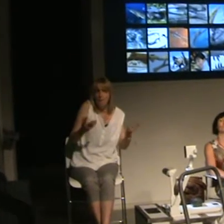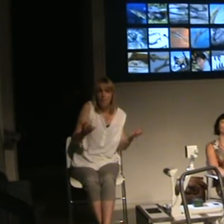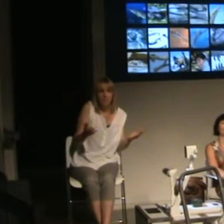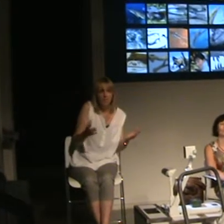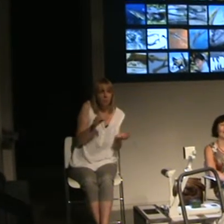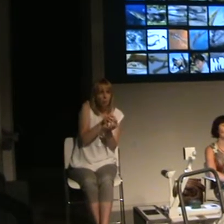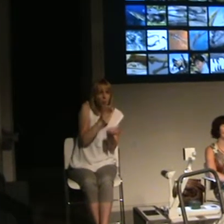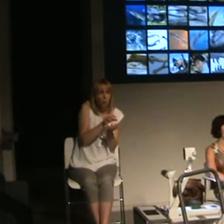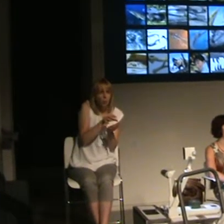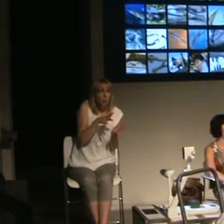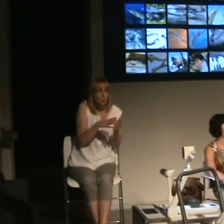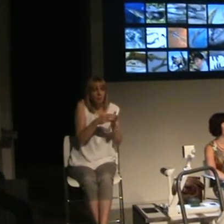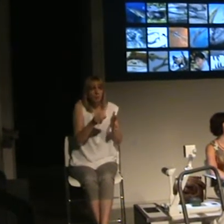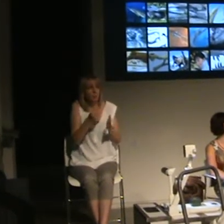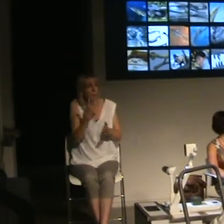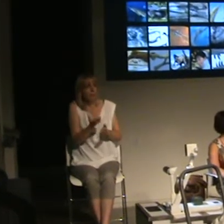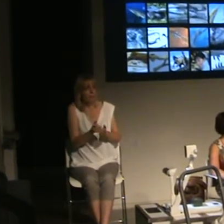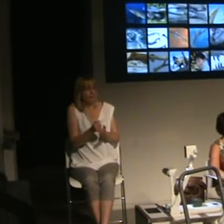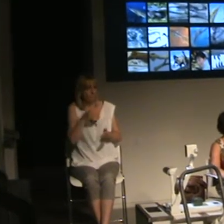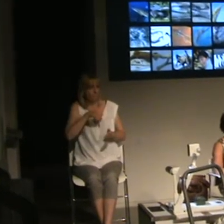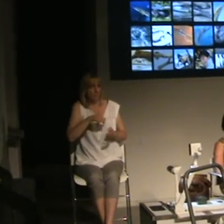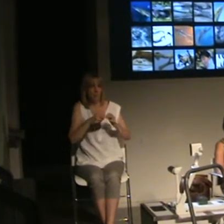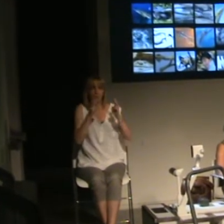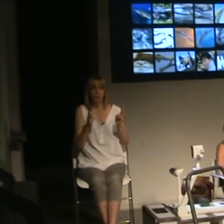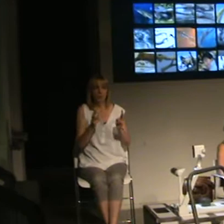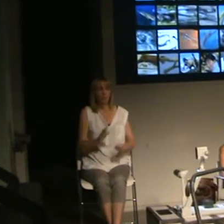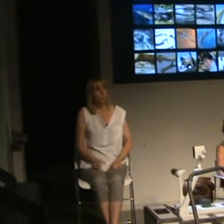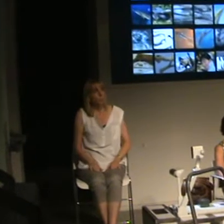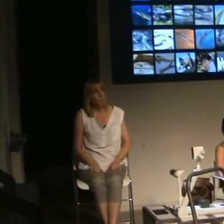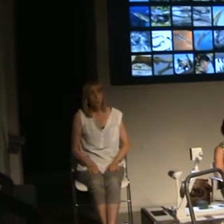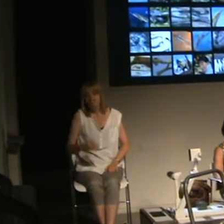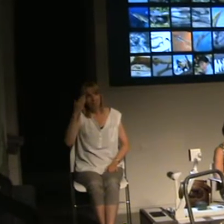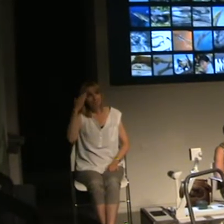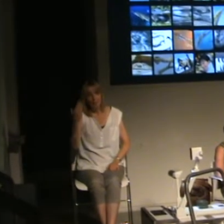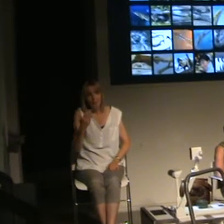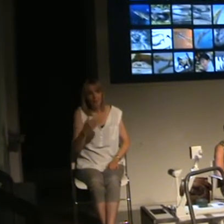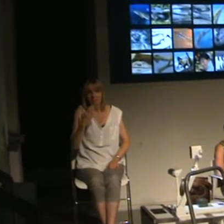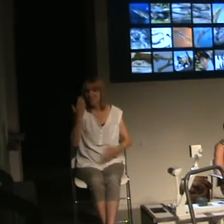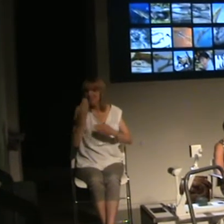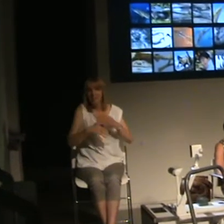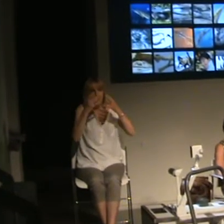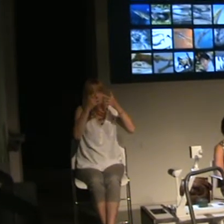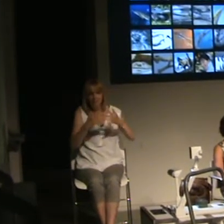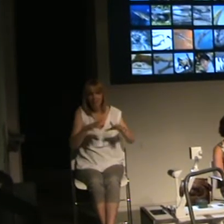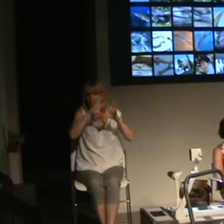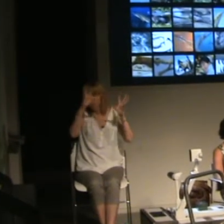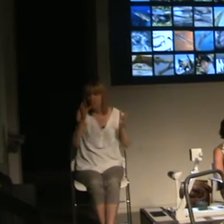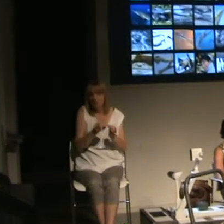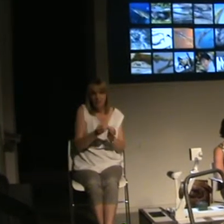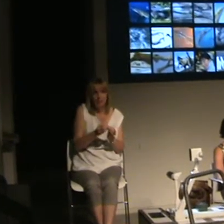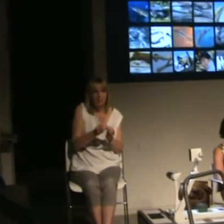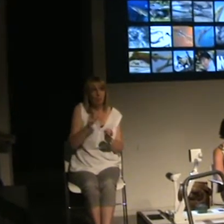roughly? How big is the fossil crocodile collection? Don't know, haven't counted everything. I'm going to guess